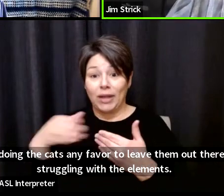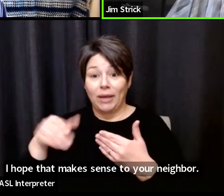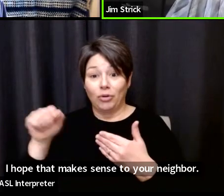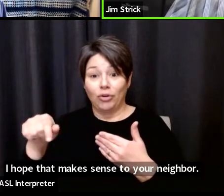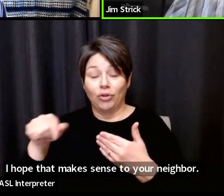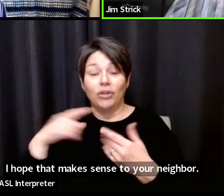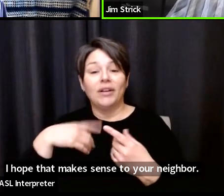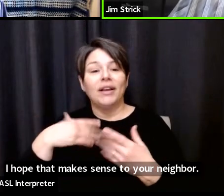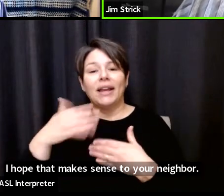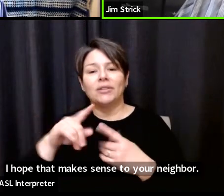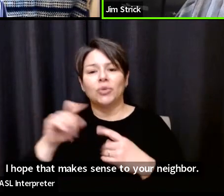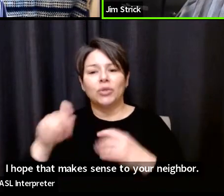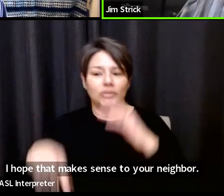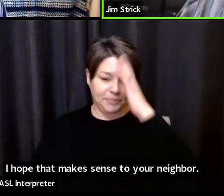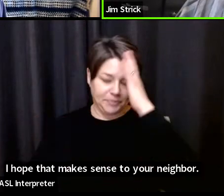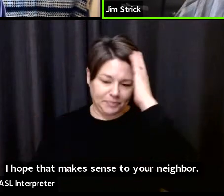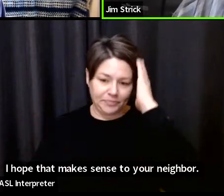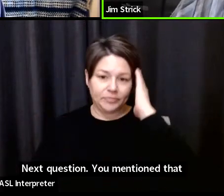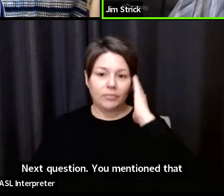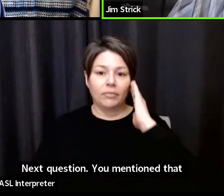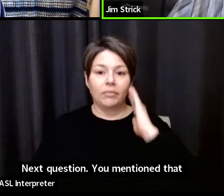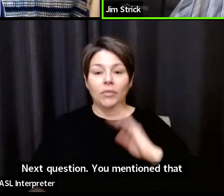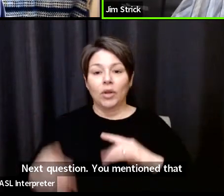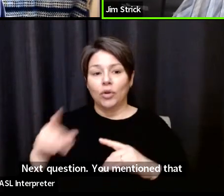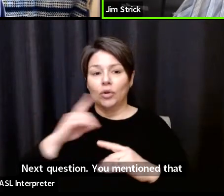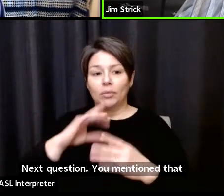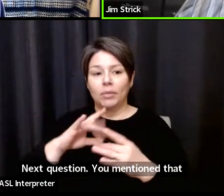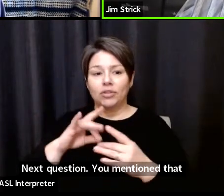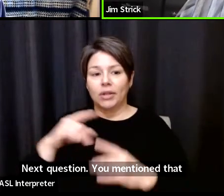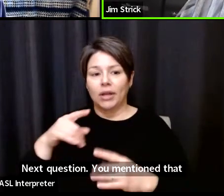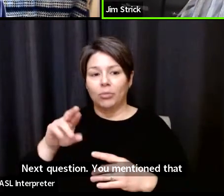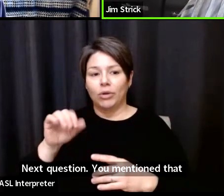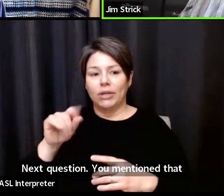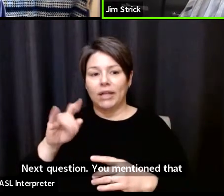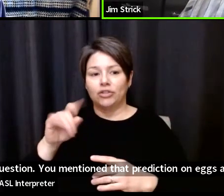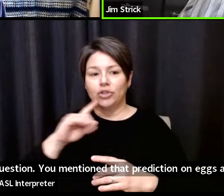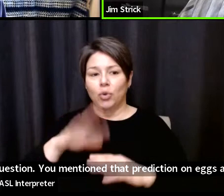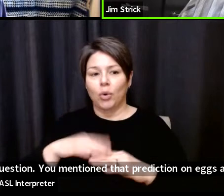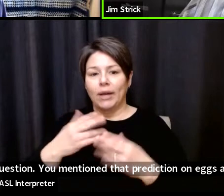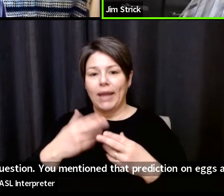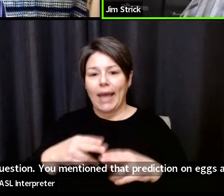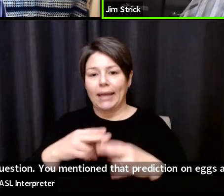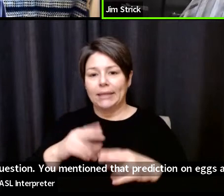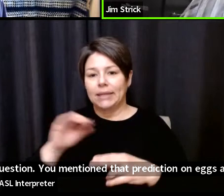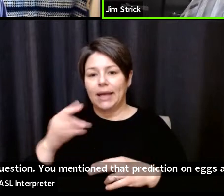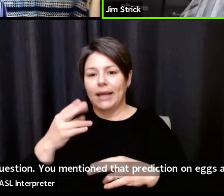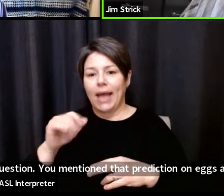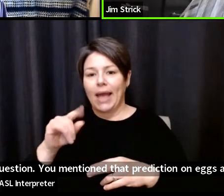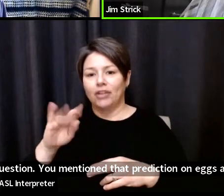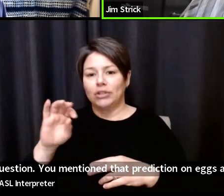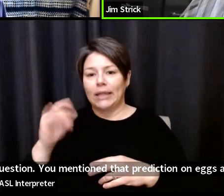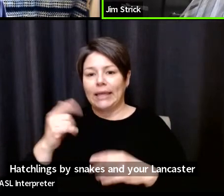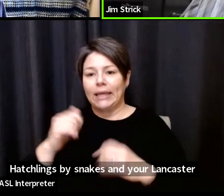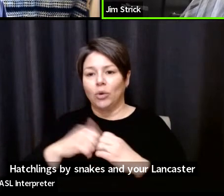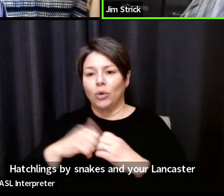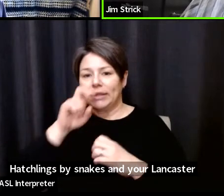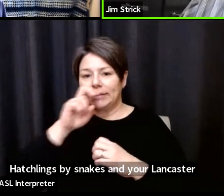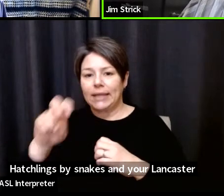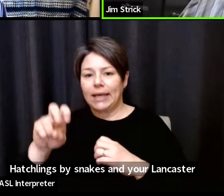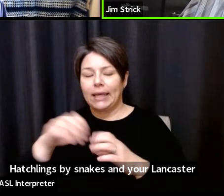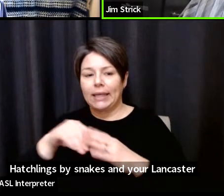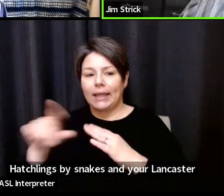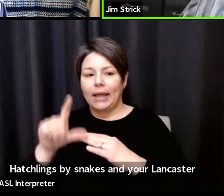Next question. You mentioned that predation on eggs and hatchlings by snakes in your Lancaster field